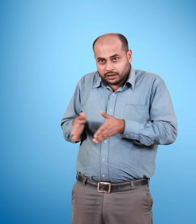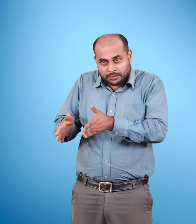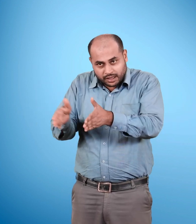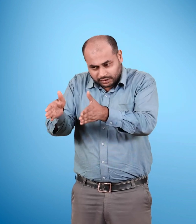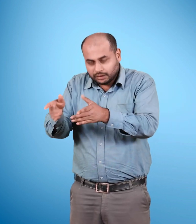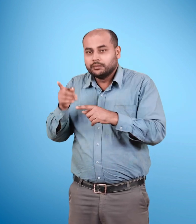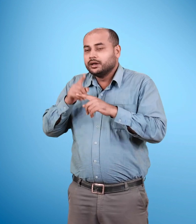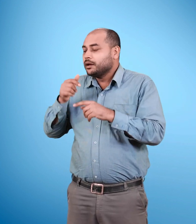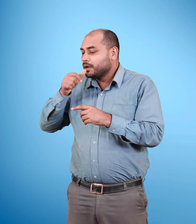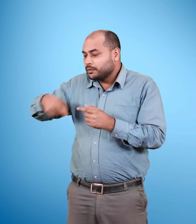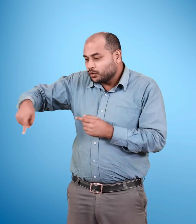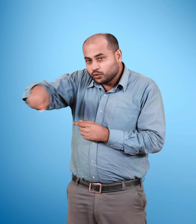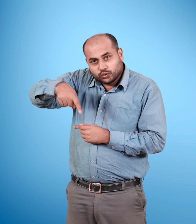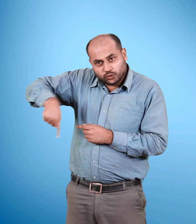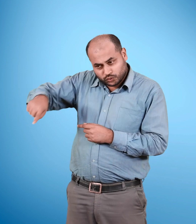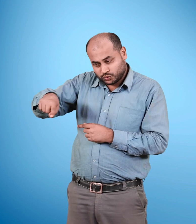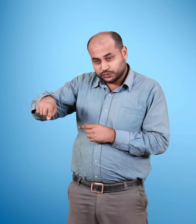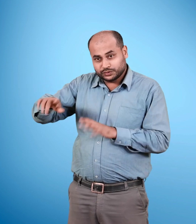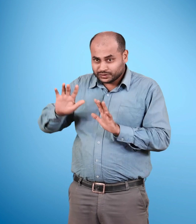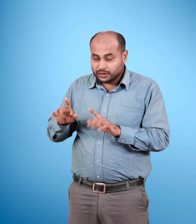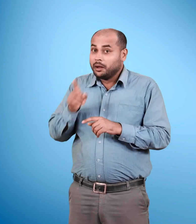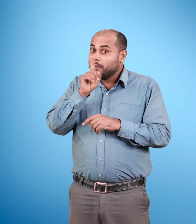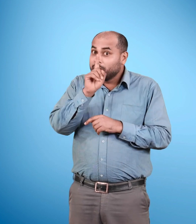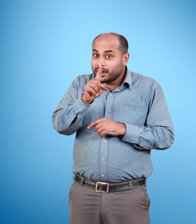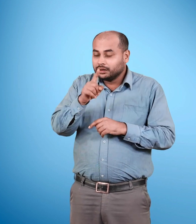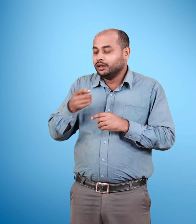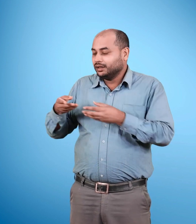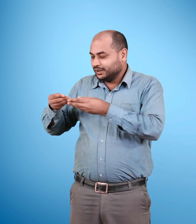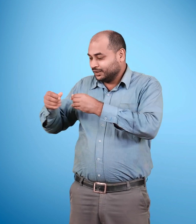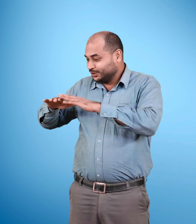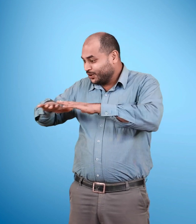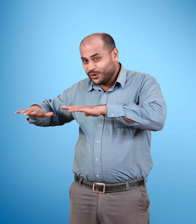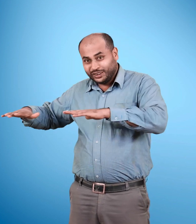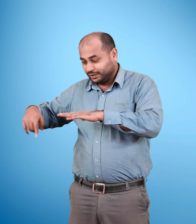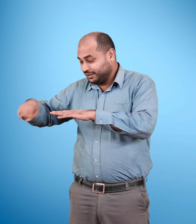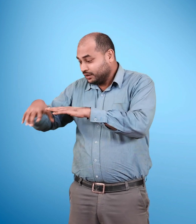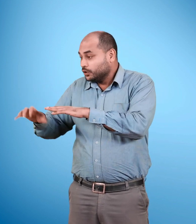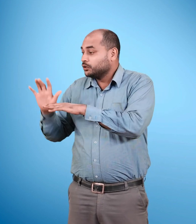rivers, and lakes, but not from the soil.